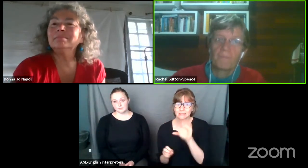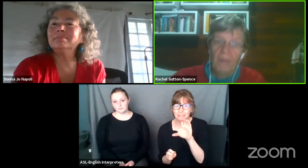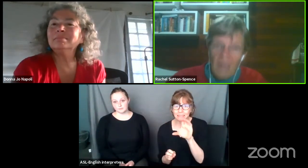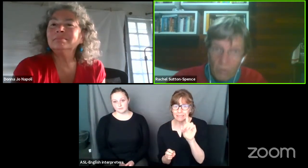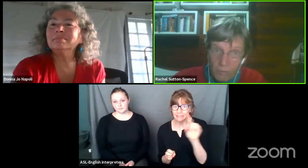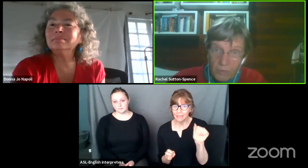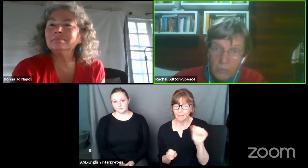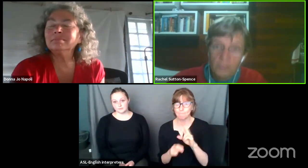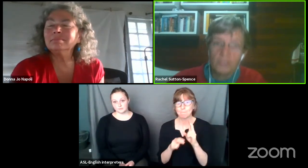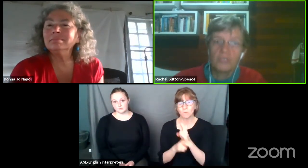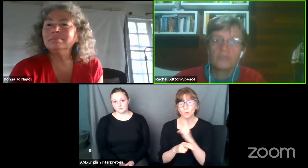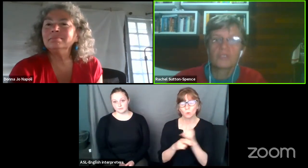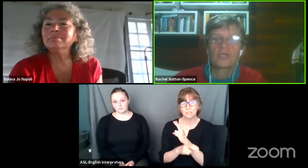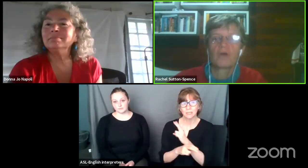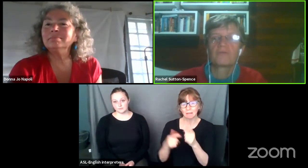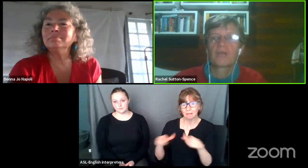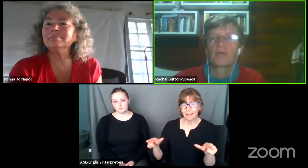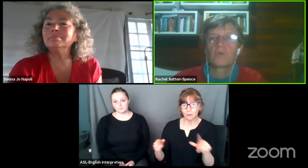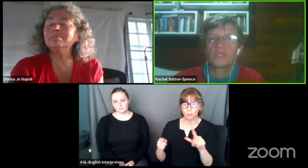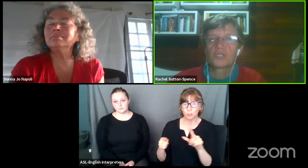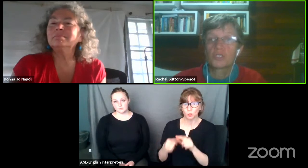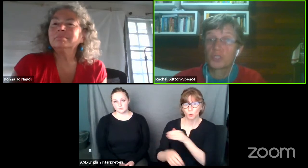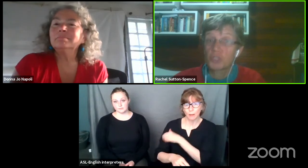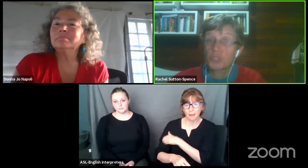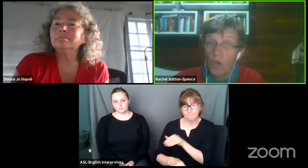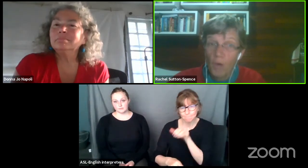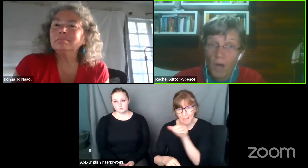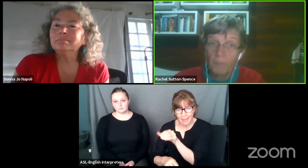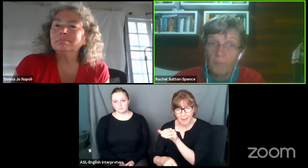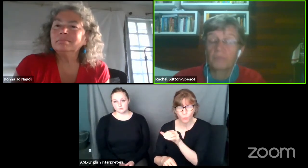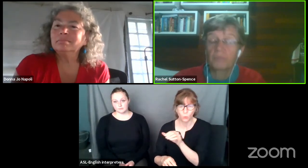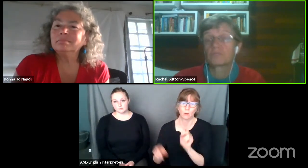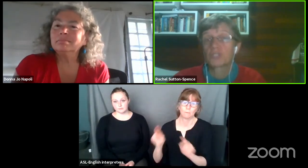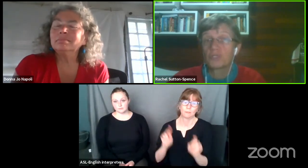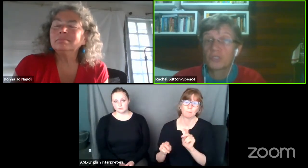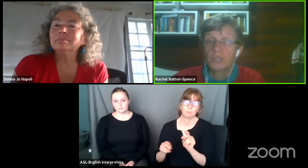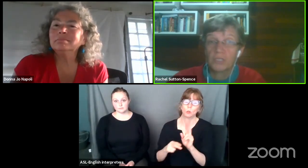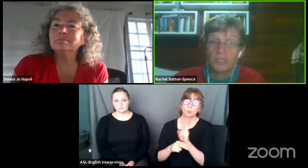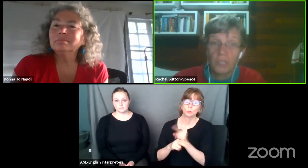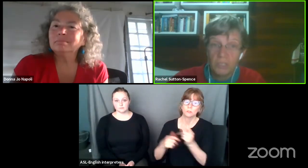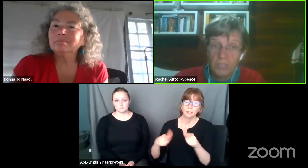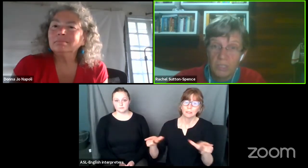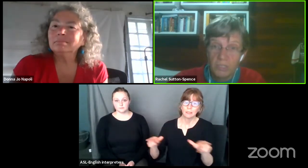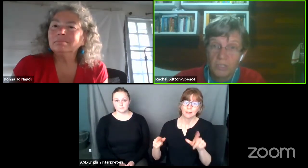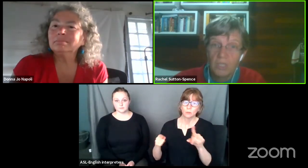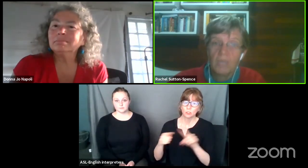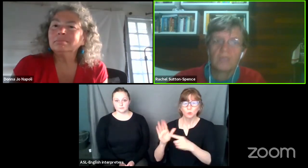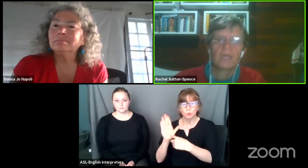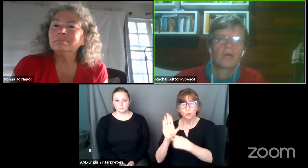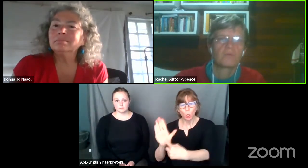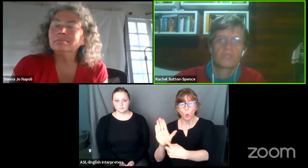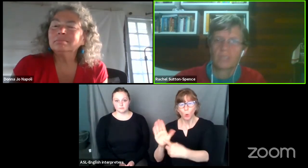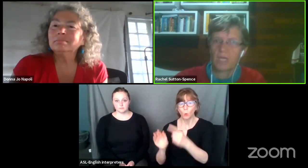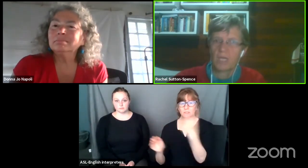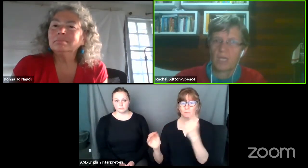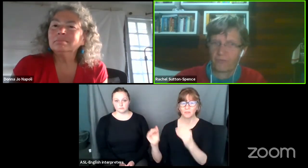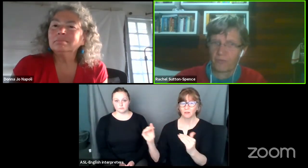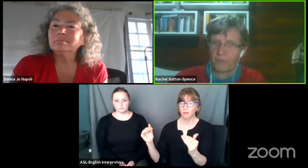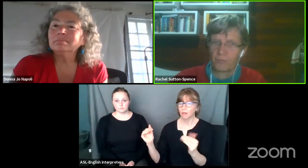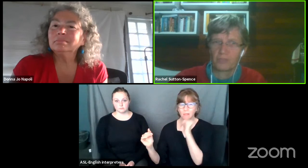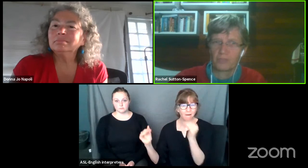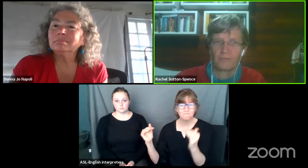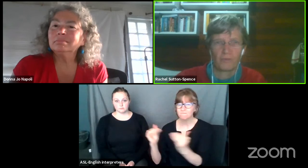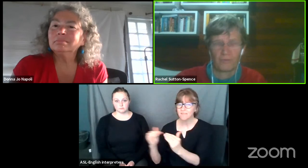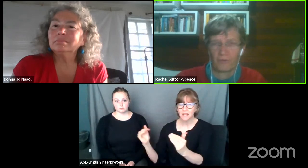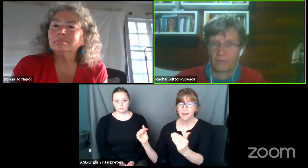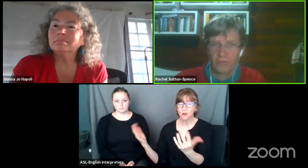for empowerment, use of language to show up social injustice, then I would say, for